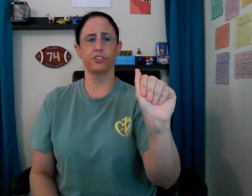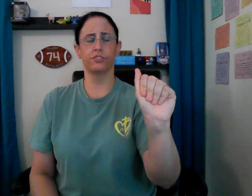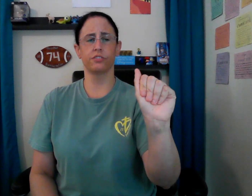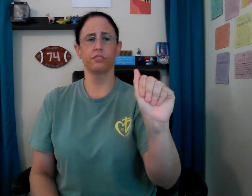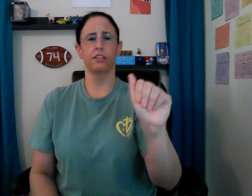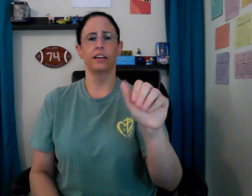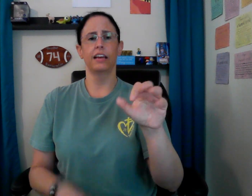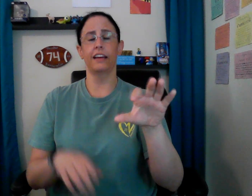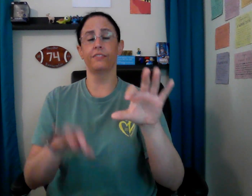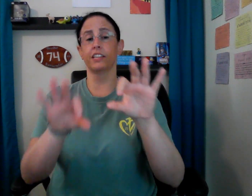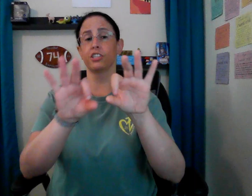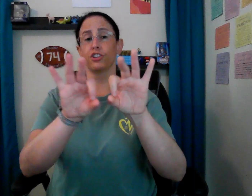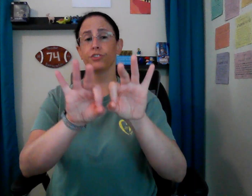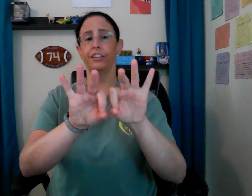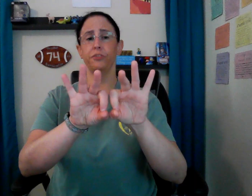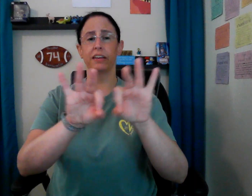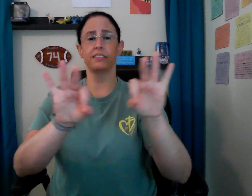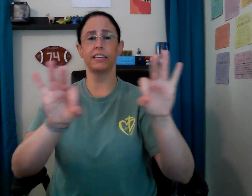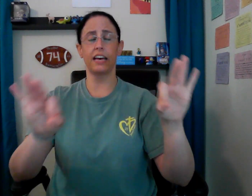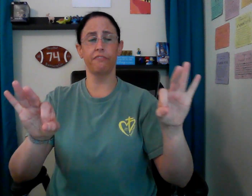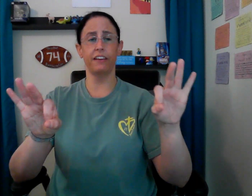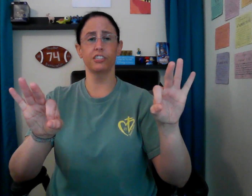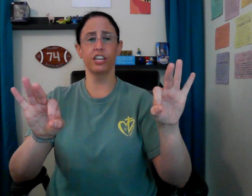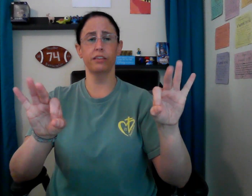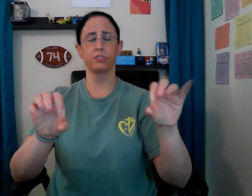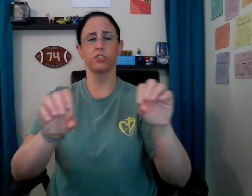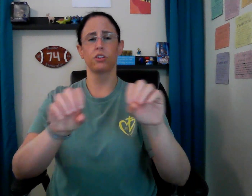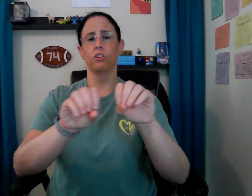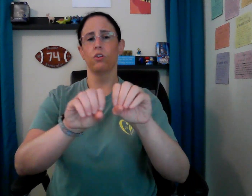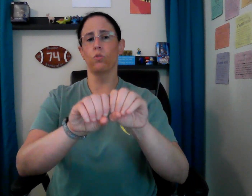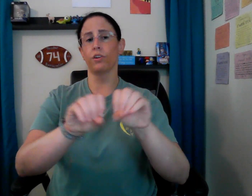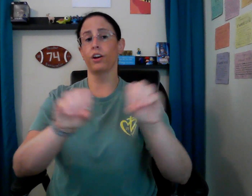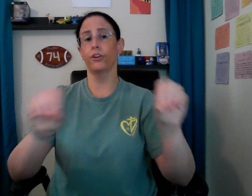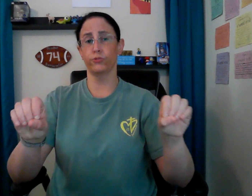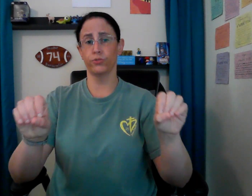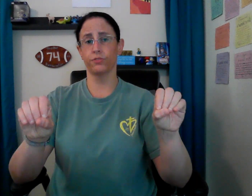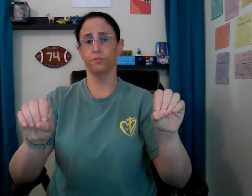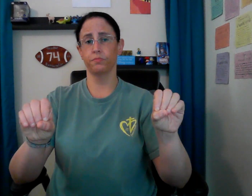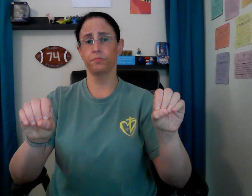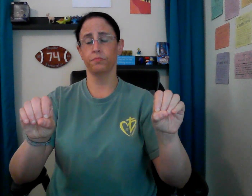master's, and then degree, you might see F hand shapes or O's.